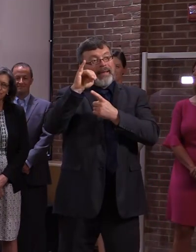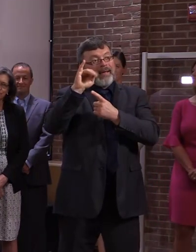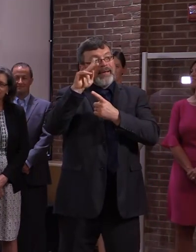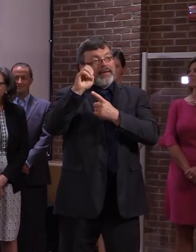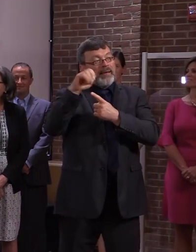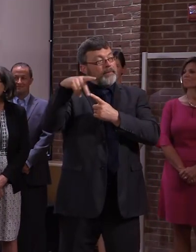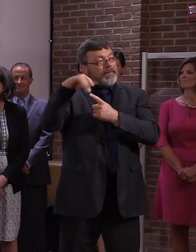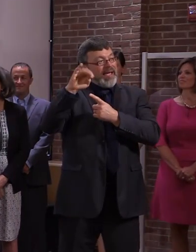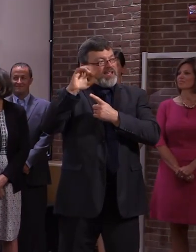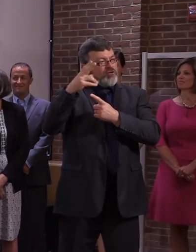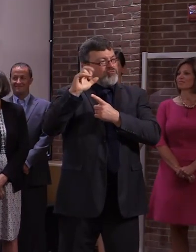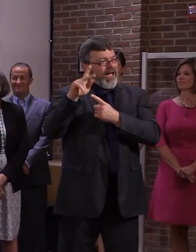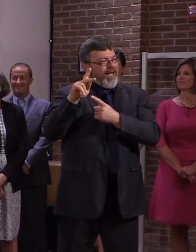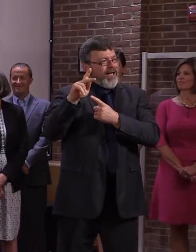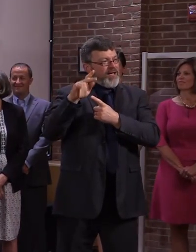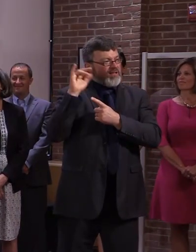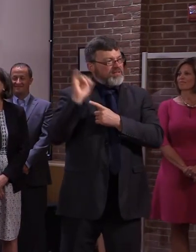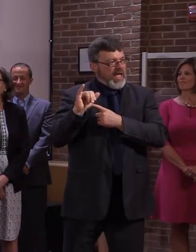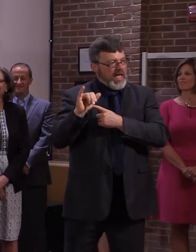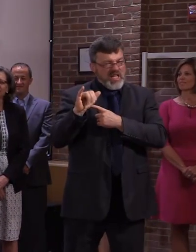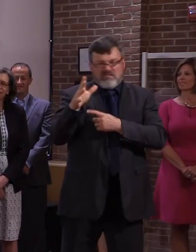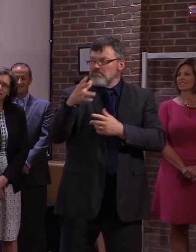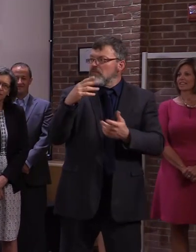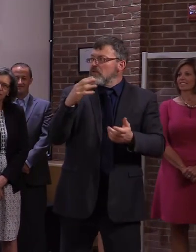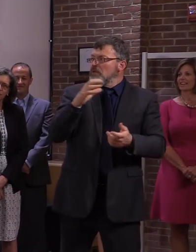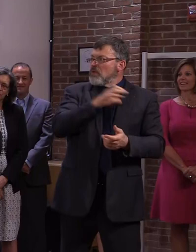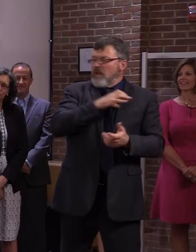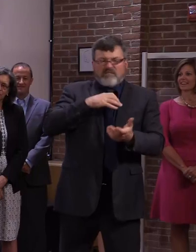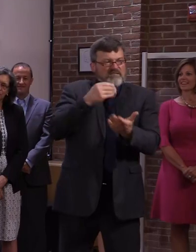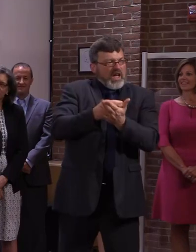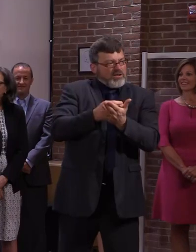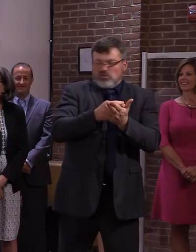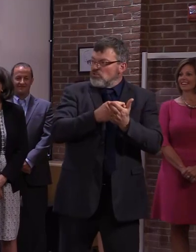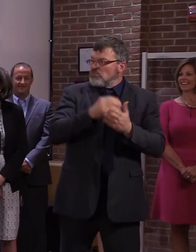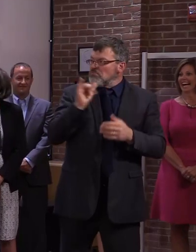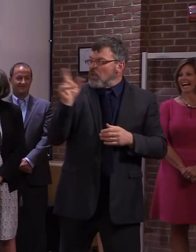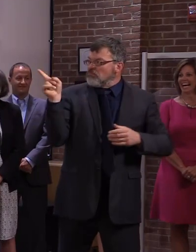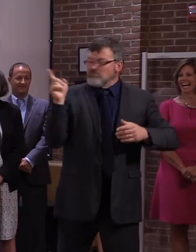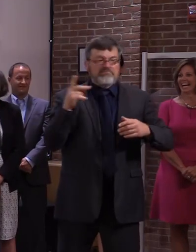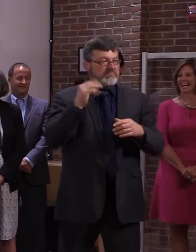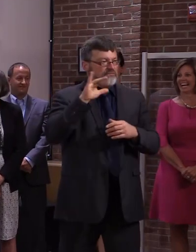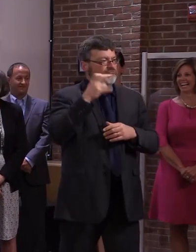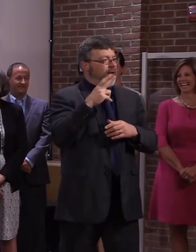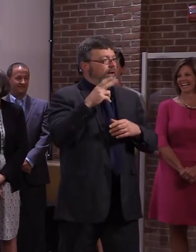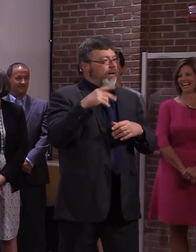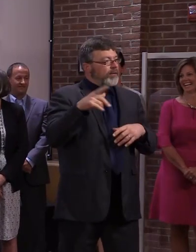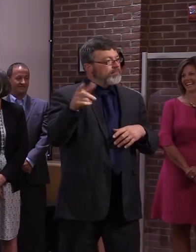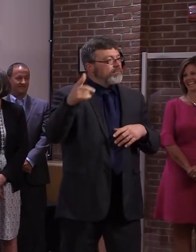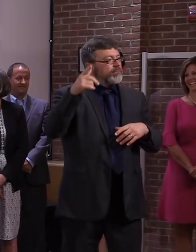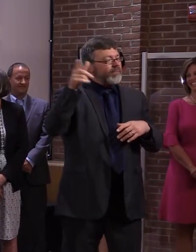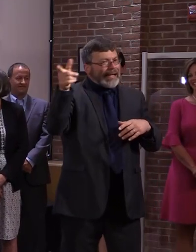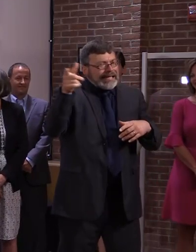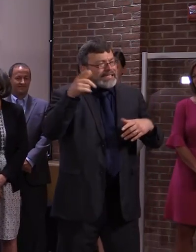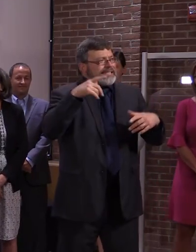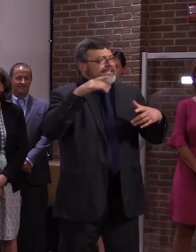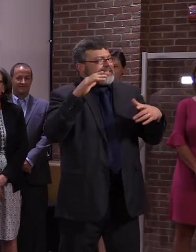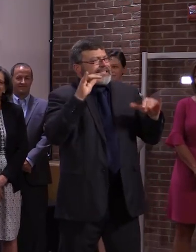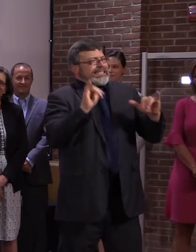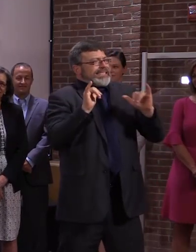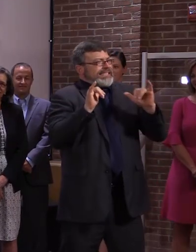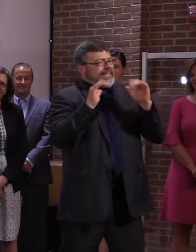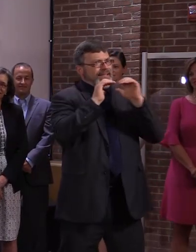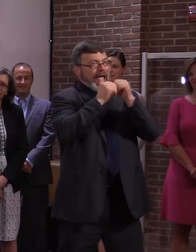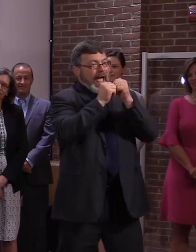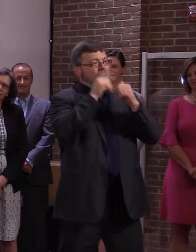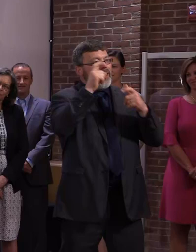Financial Regulation back in 2017, I don't think he was expecting to develop modeling for a global pandemic.